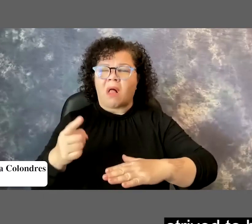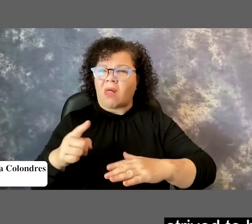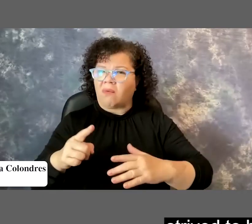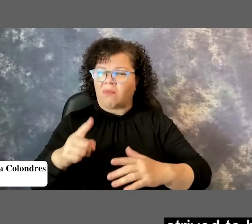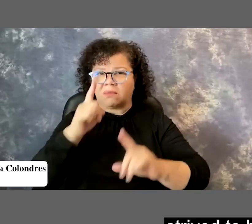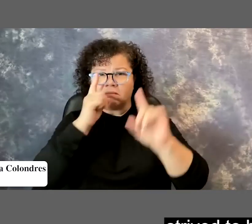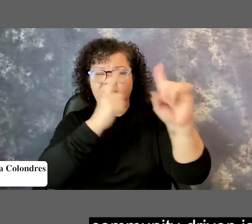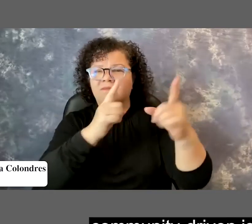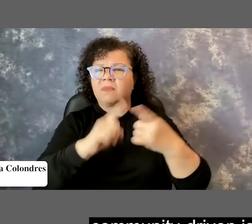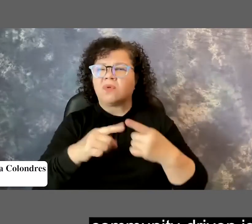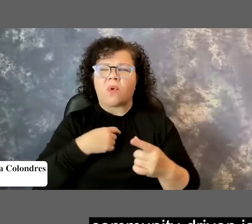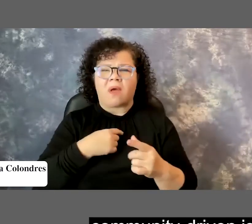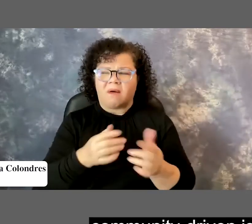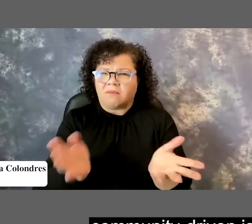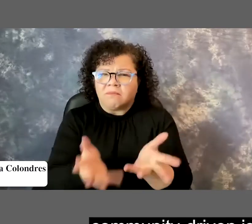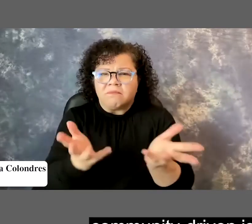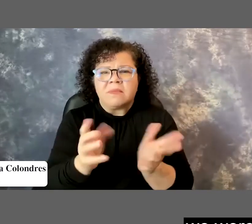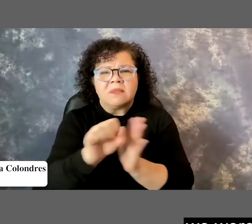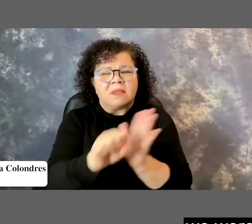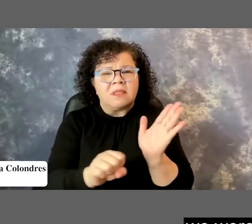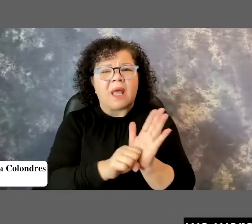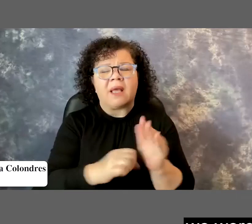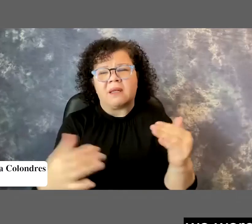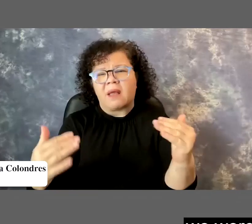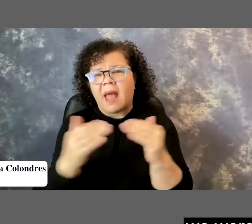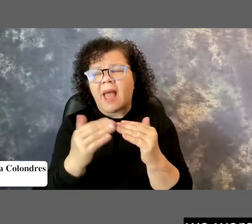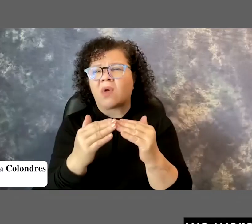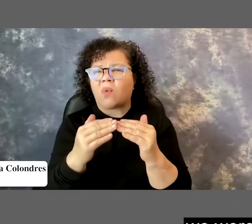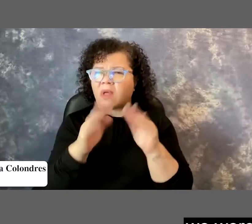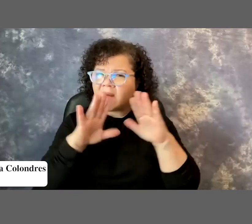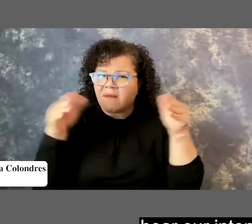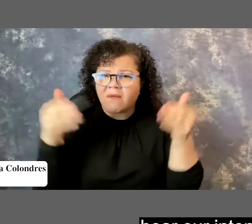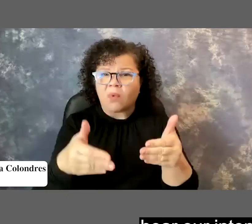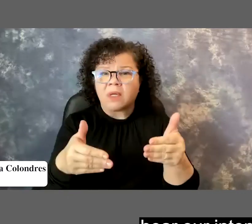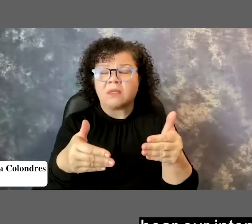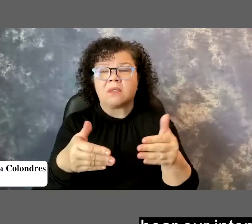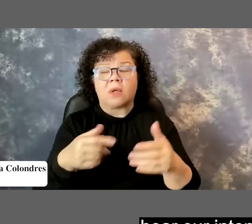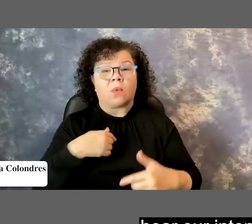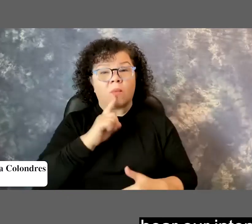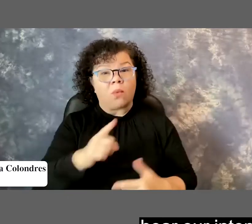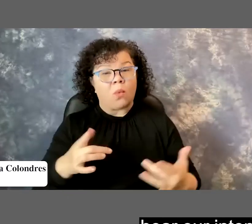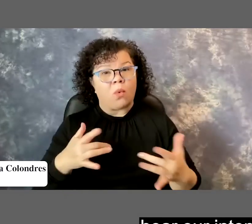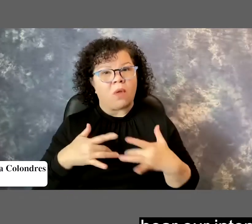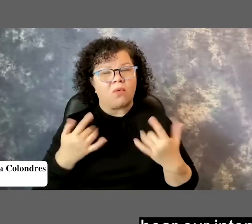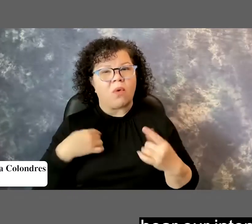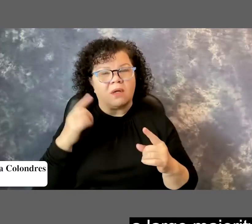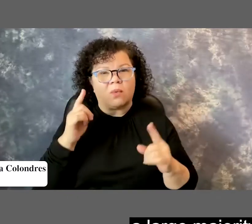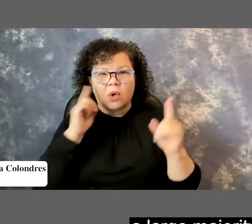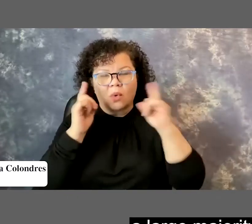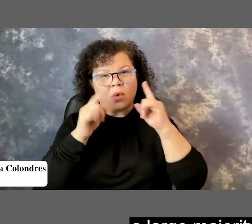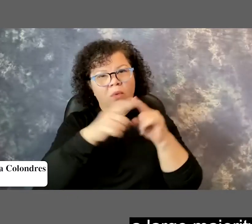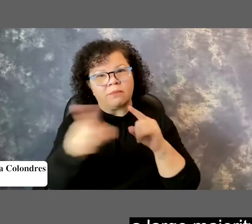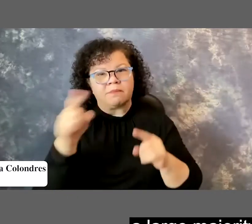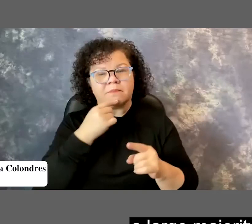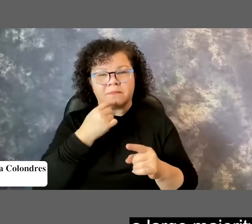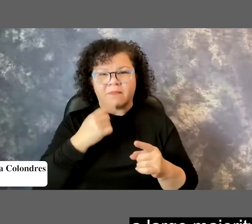statewide, community-driven, and equity-focused, we were thrilled to hear that our intentions felt true to a large majority